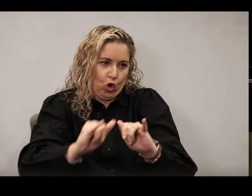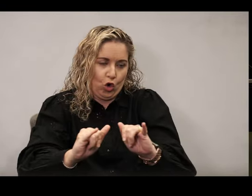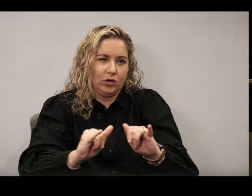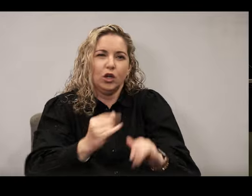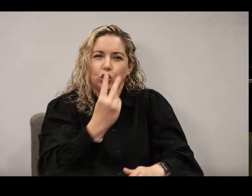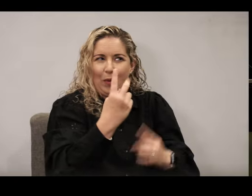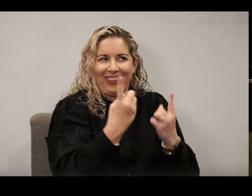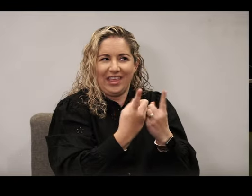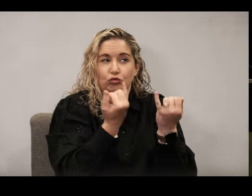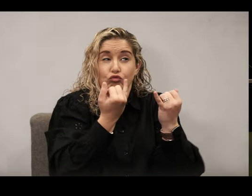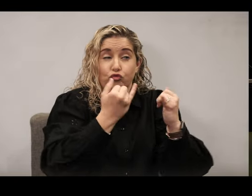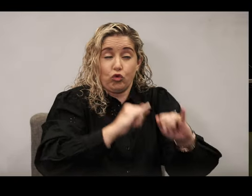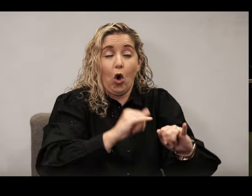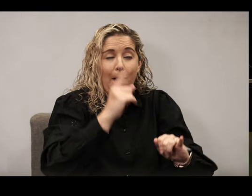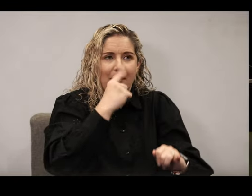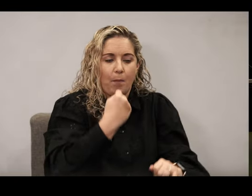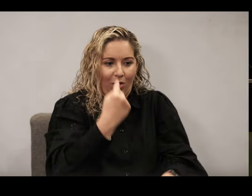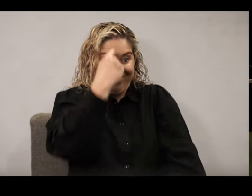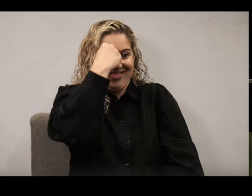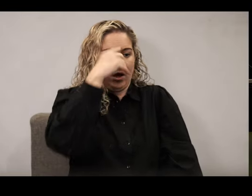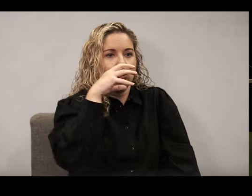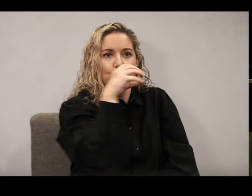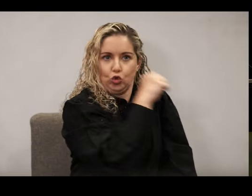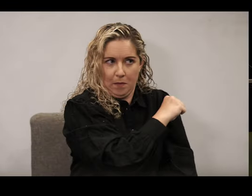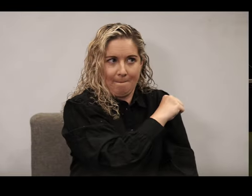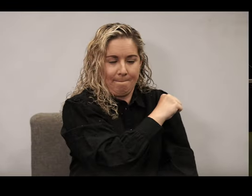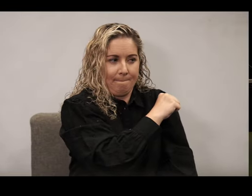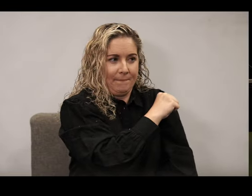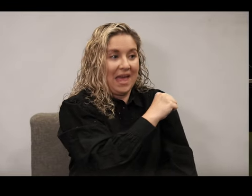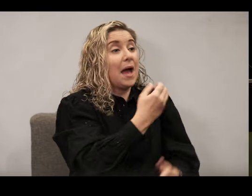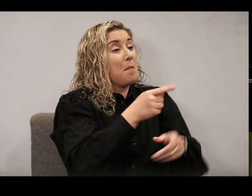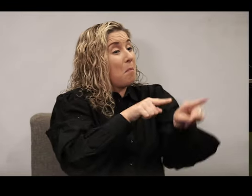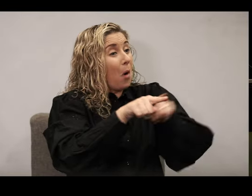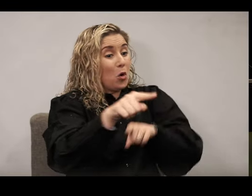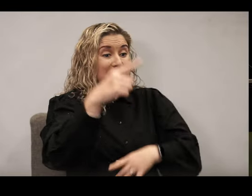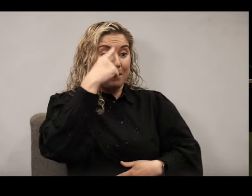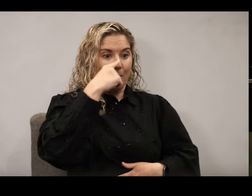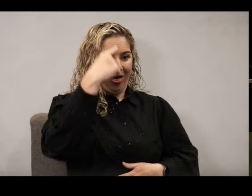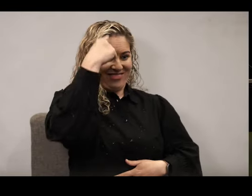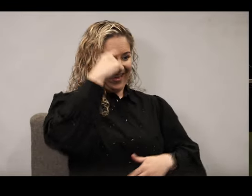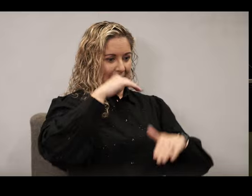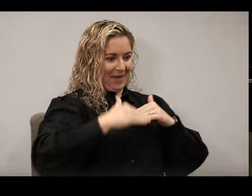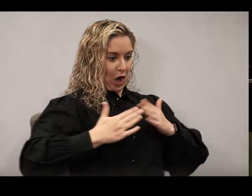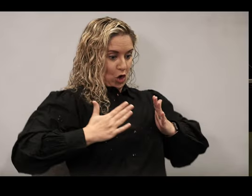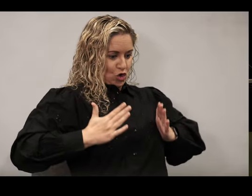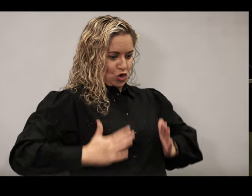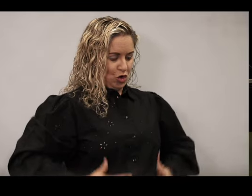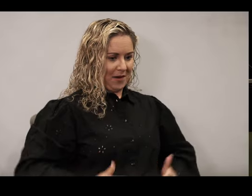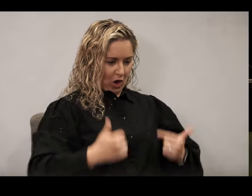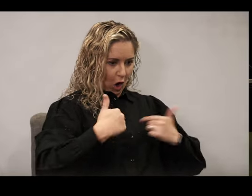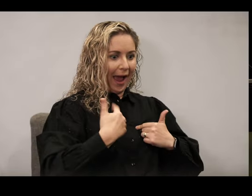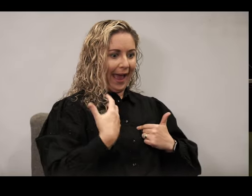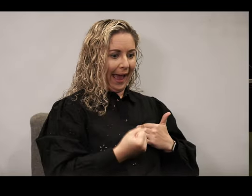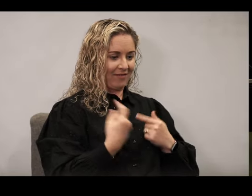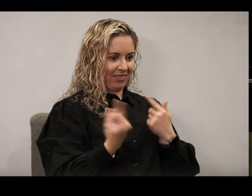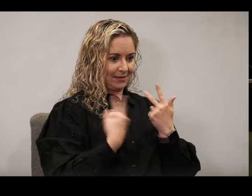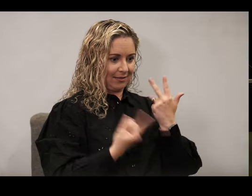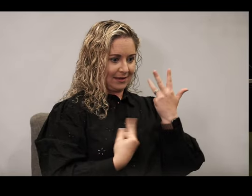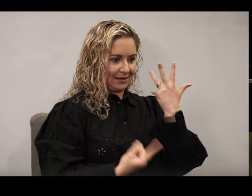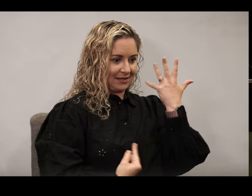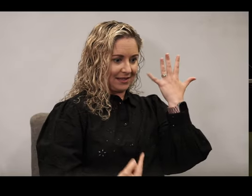to start with us humans and look at what we're like and work back to God. And so draw conclusions about God